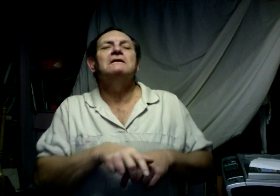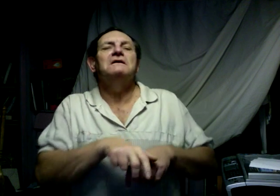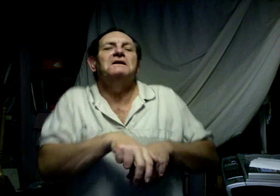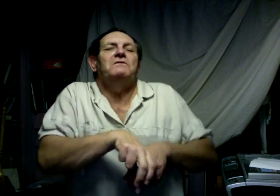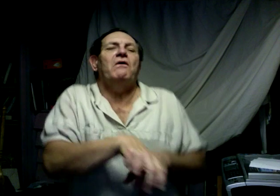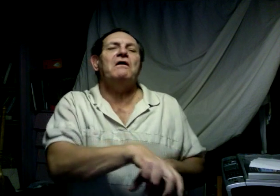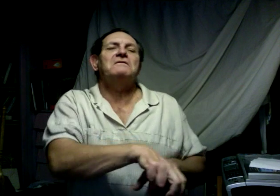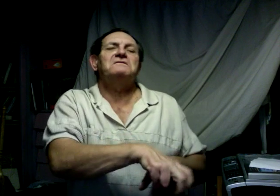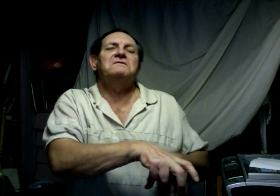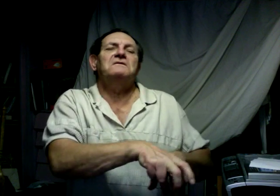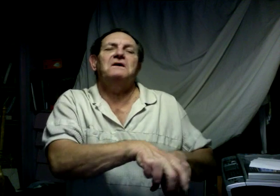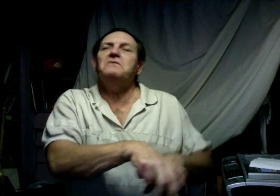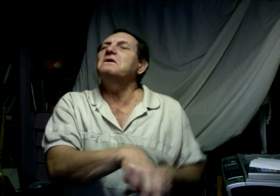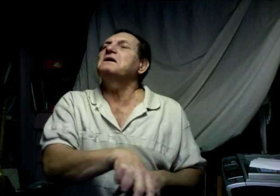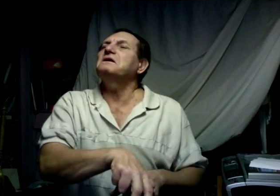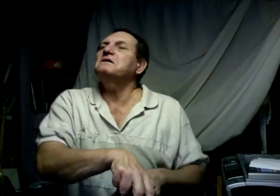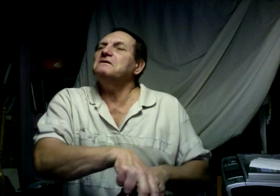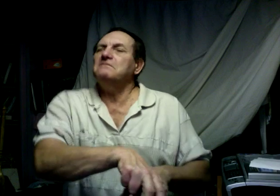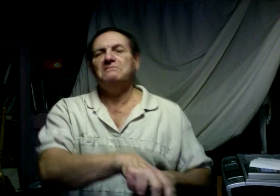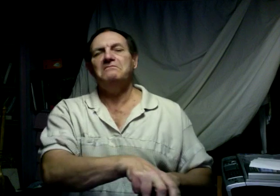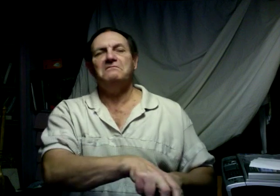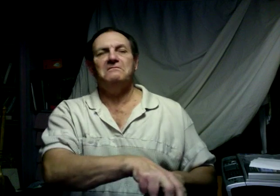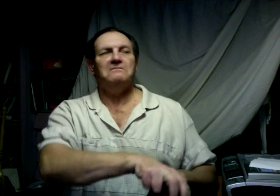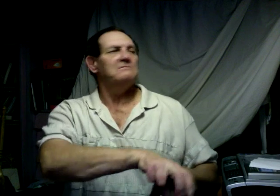And he walked away.